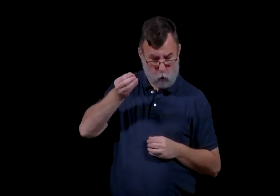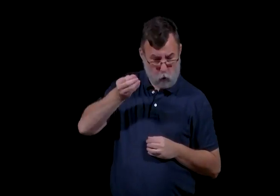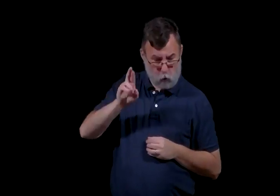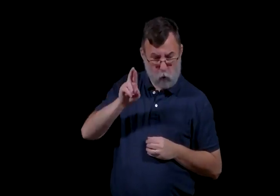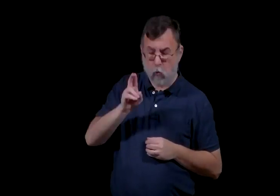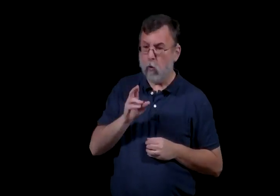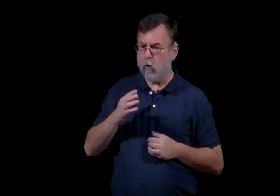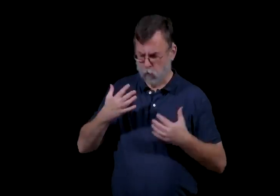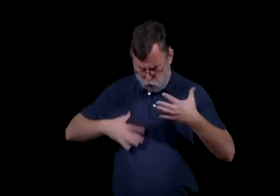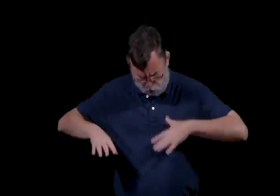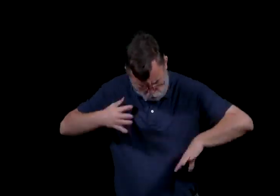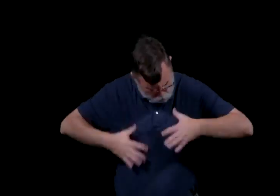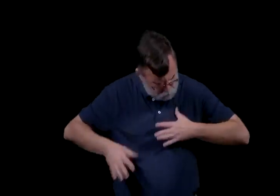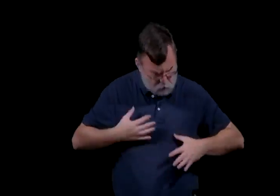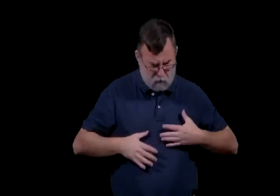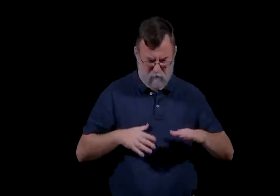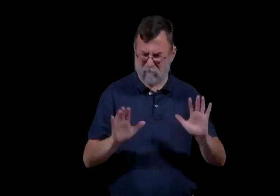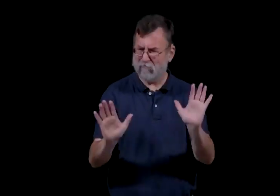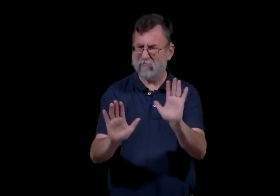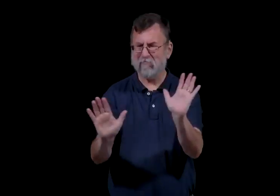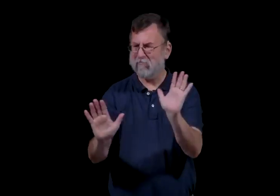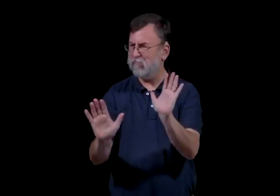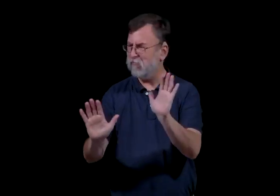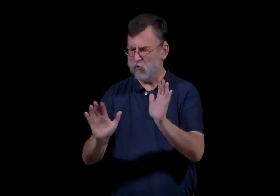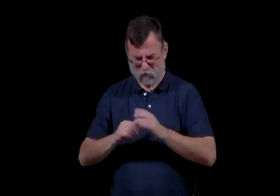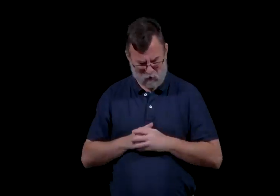drink, or wear.